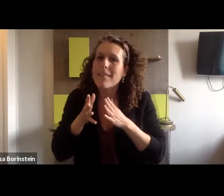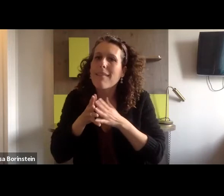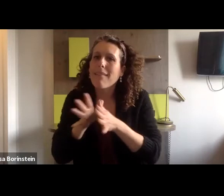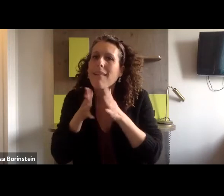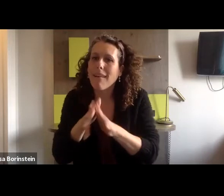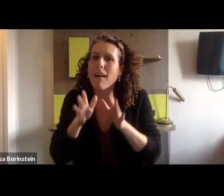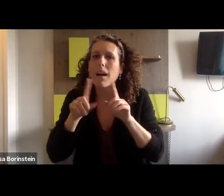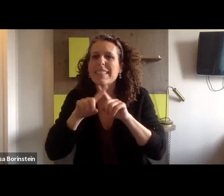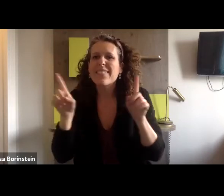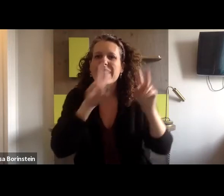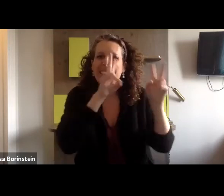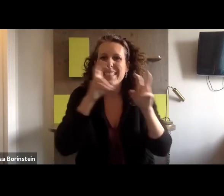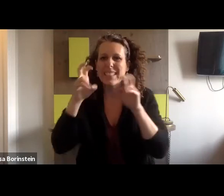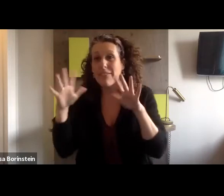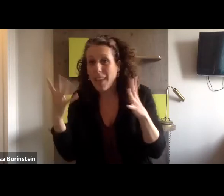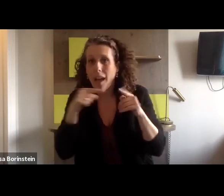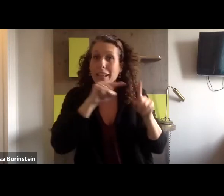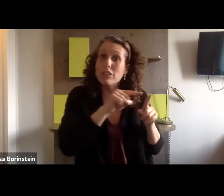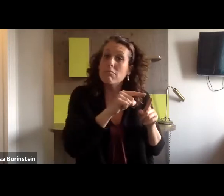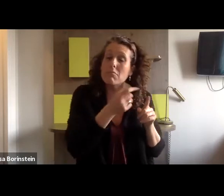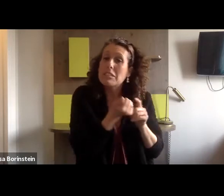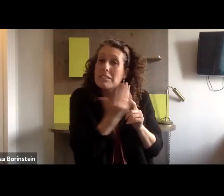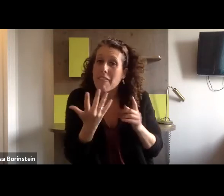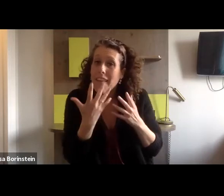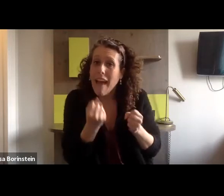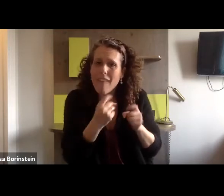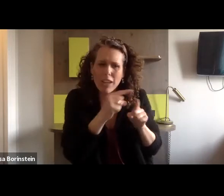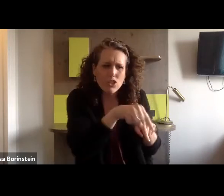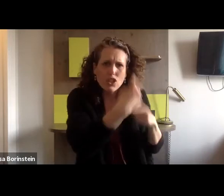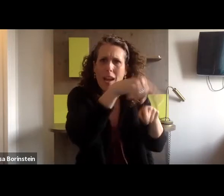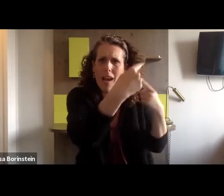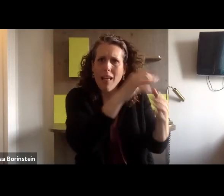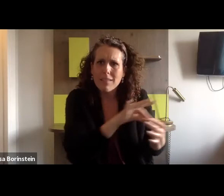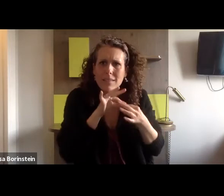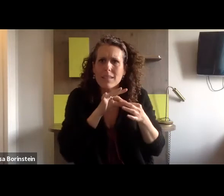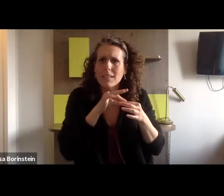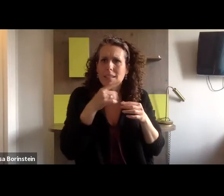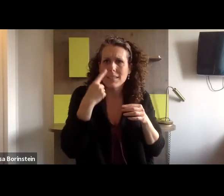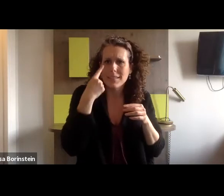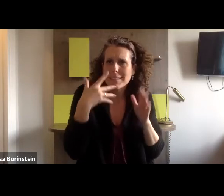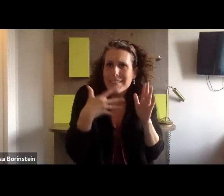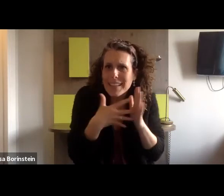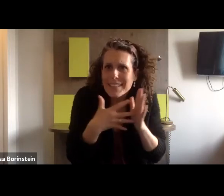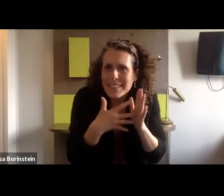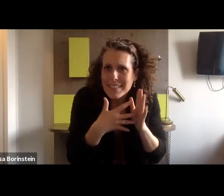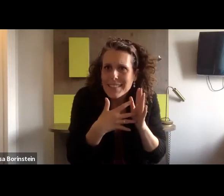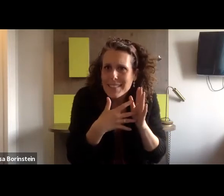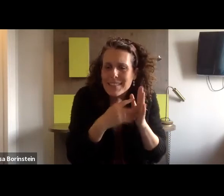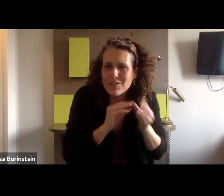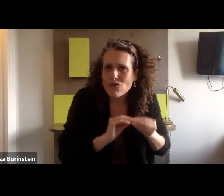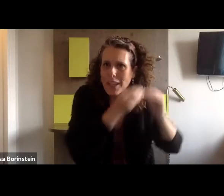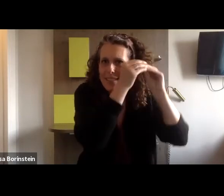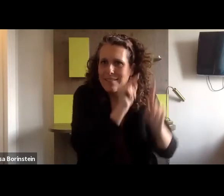of challenges for developing tests, for doing research in sign language